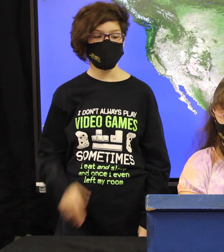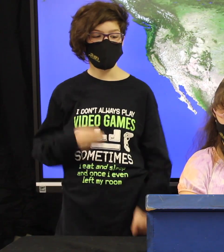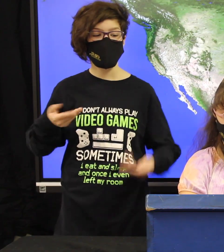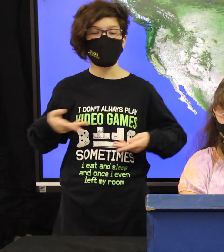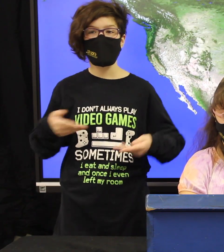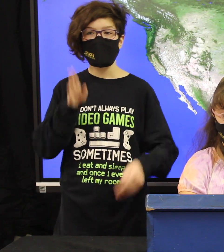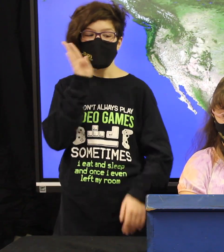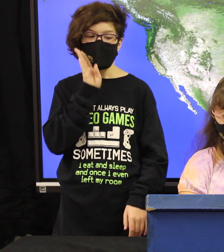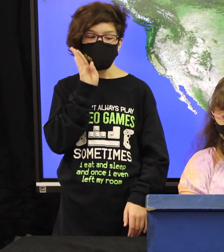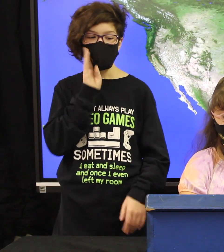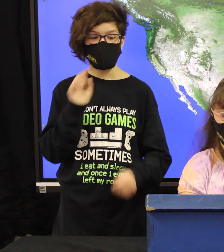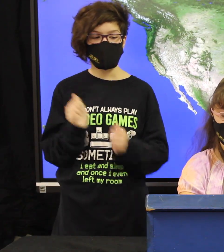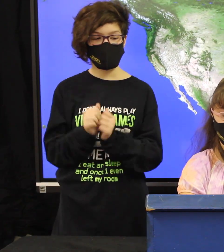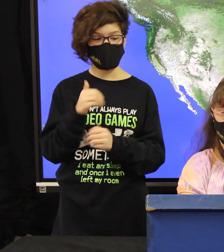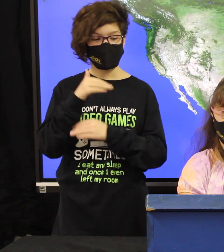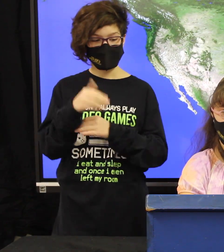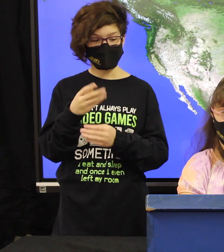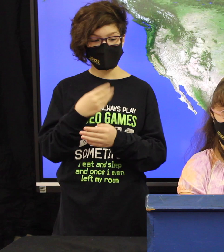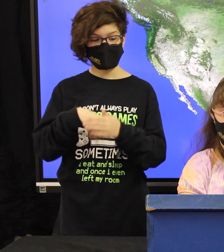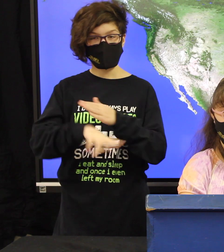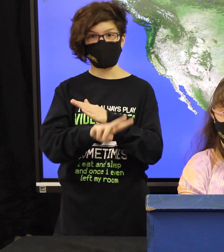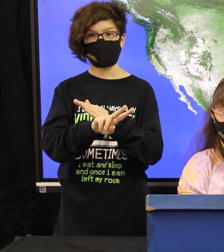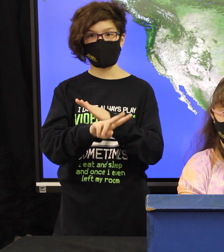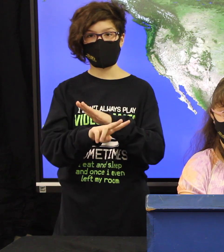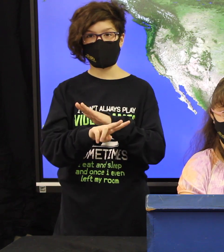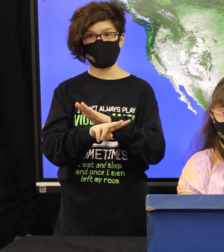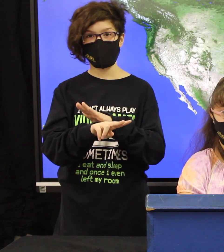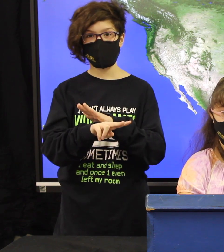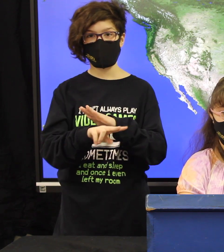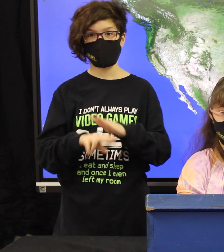And here is Brooklyn with next week's forecast.